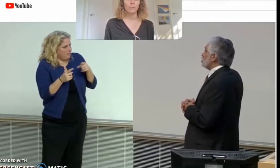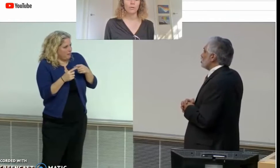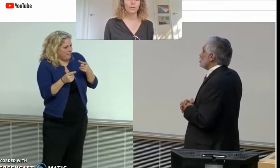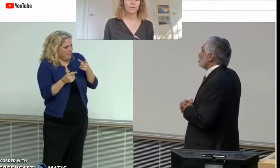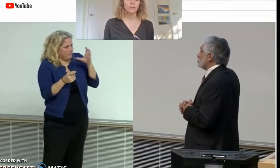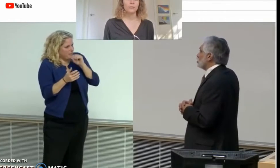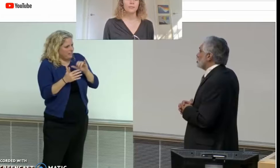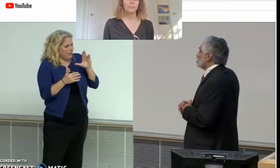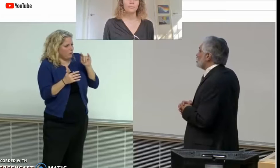more.